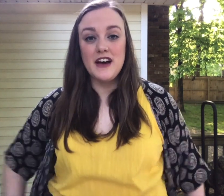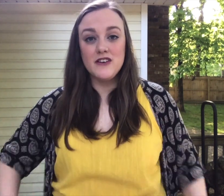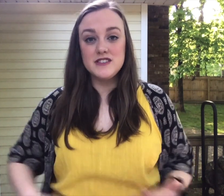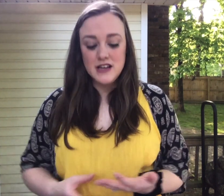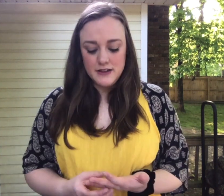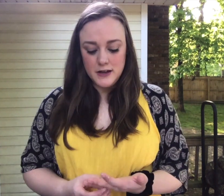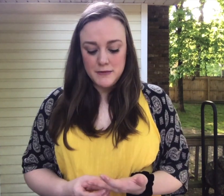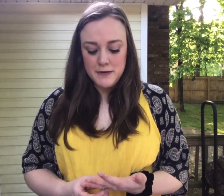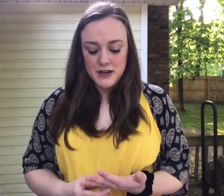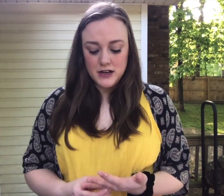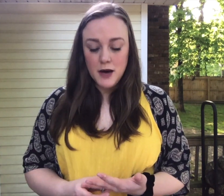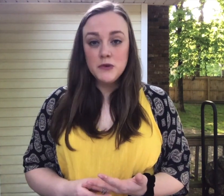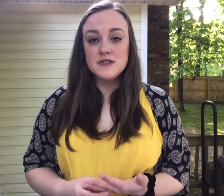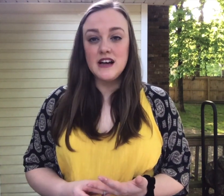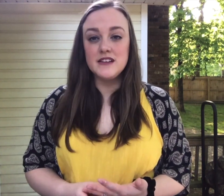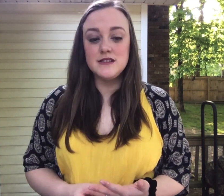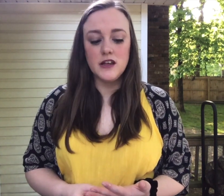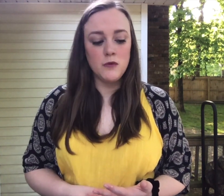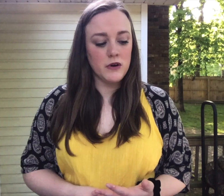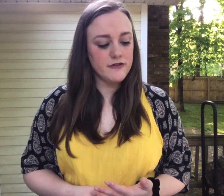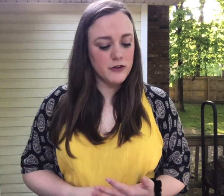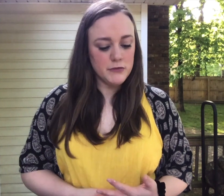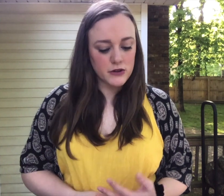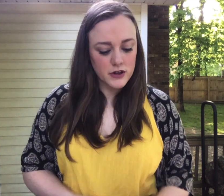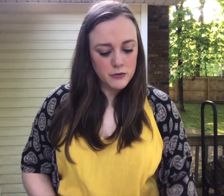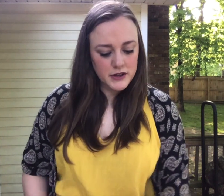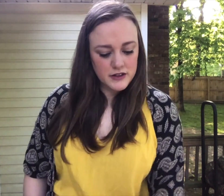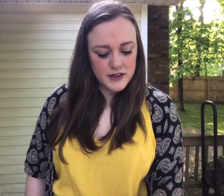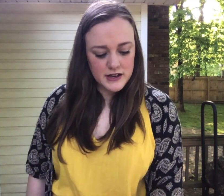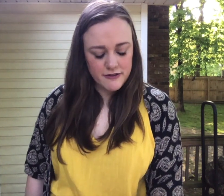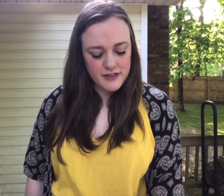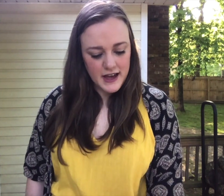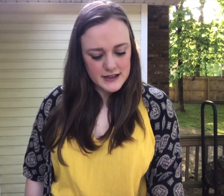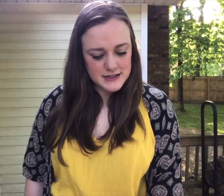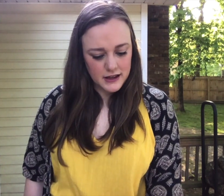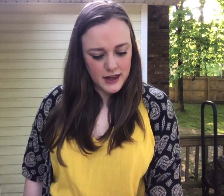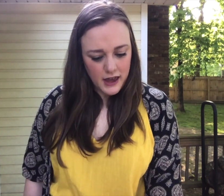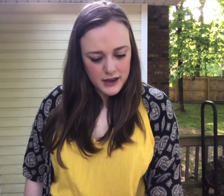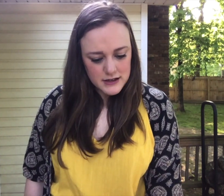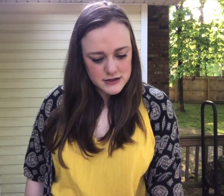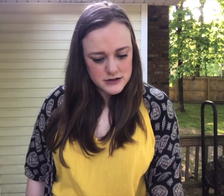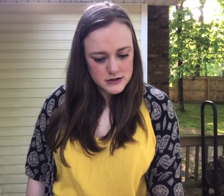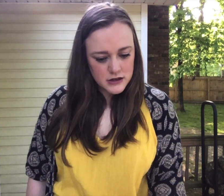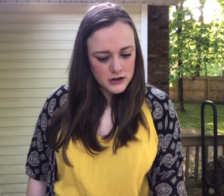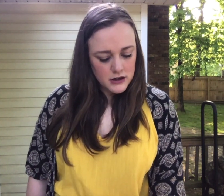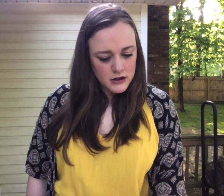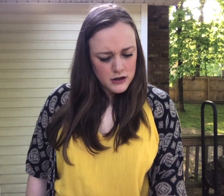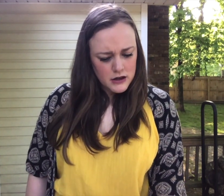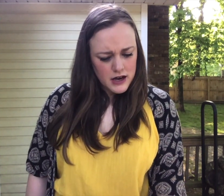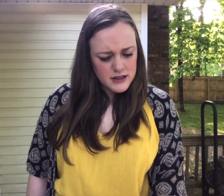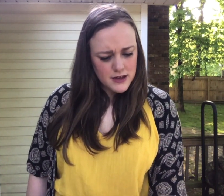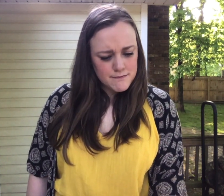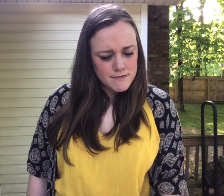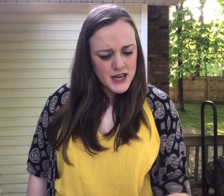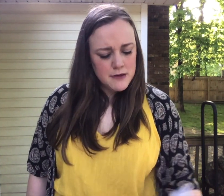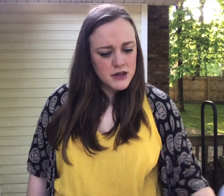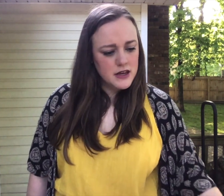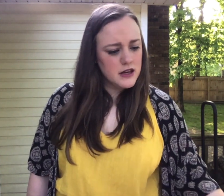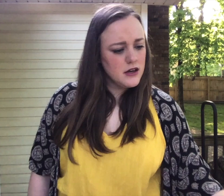out. There may be a couple signs that you weren't familiar with, and if that is the case, I think maybe